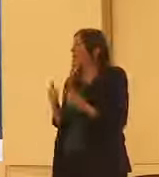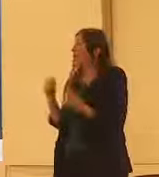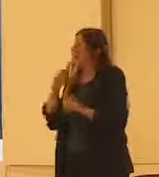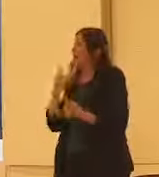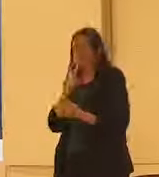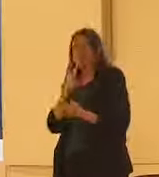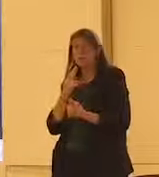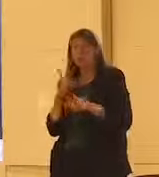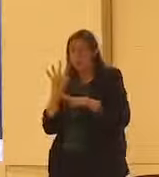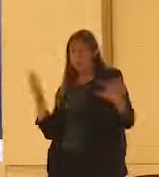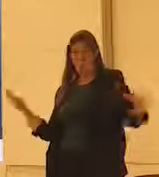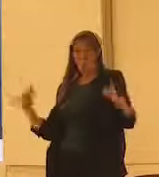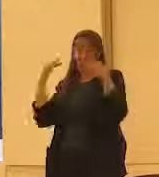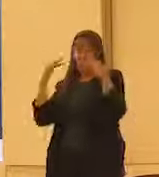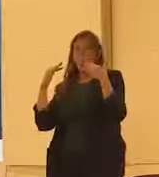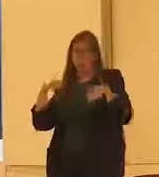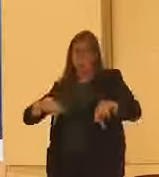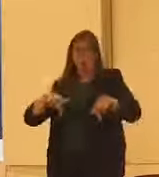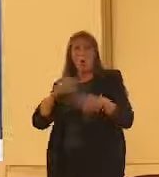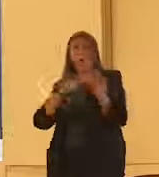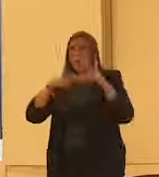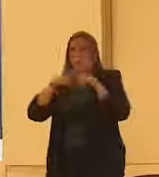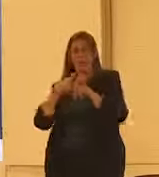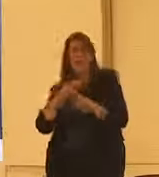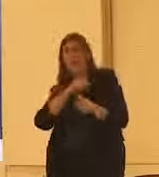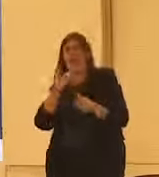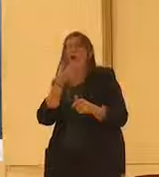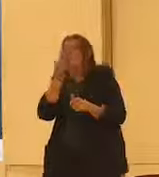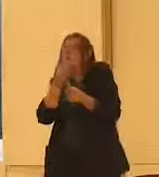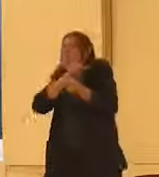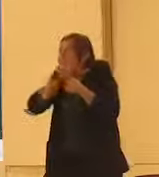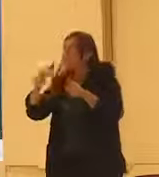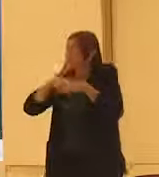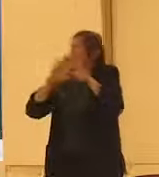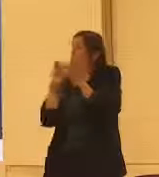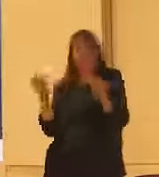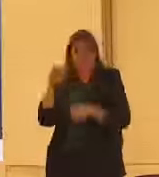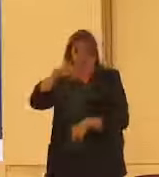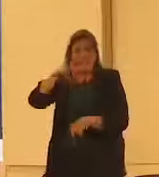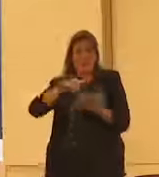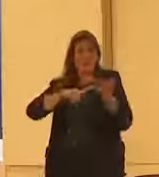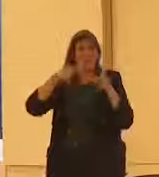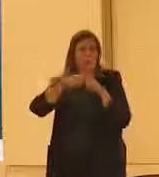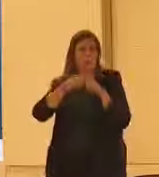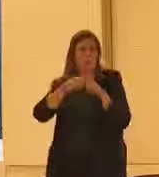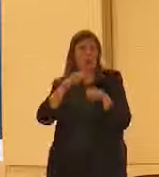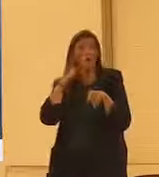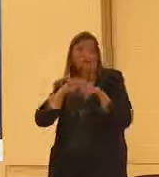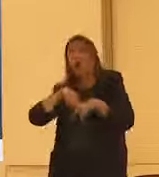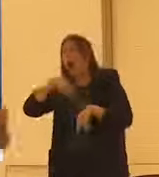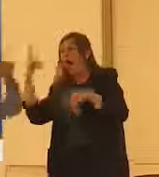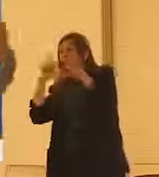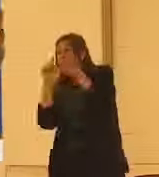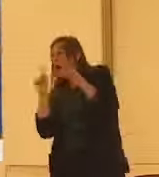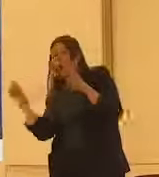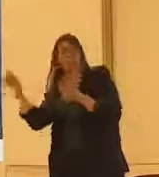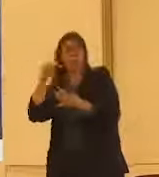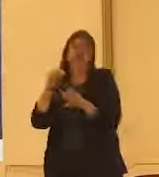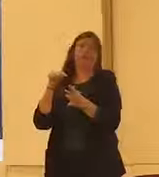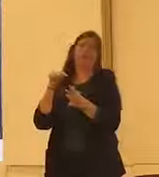in the world. That doesn't mean they're great, but they're a hell of a lot better than anywhere else, which is really, really good.